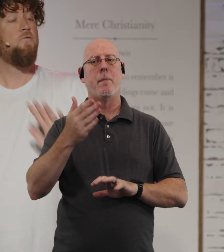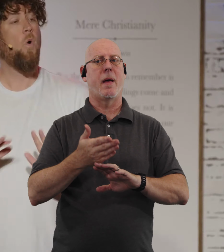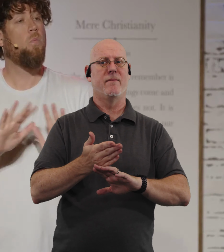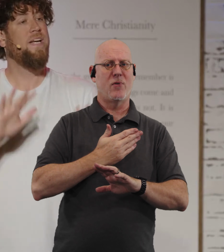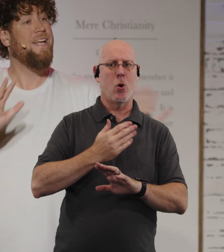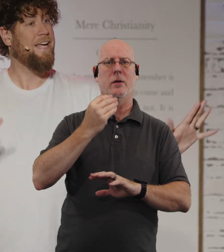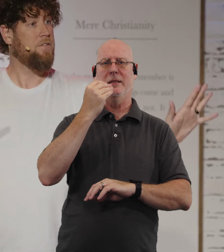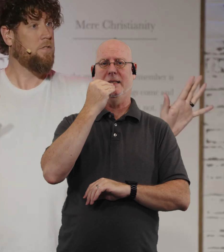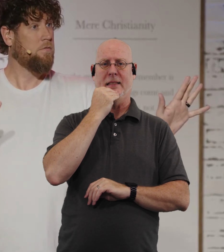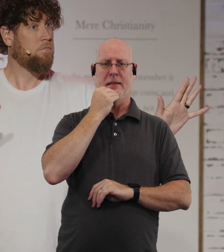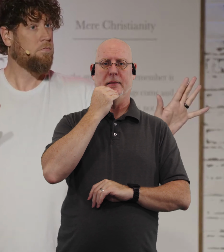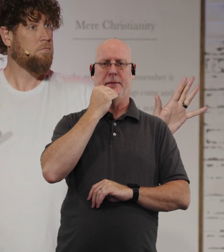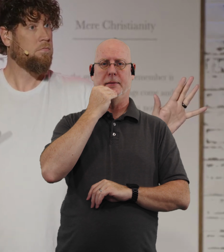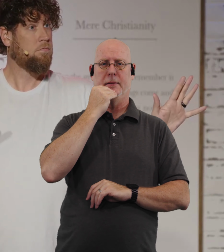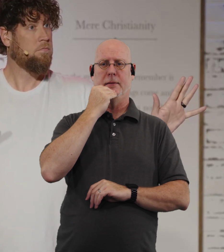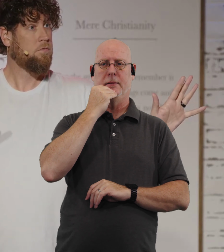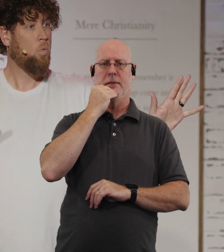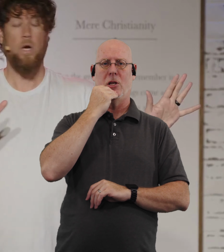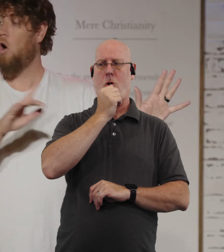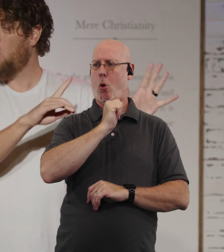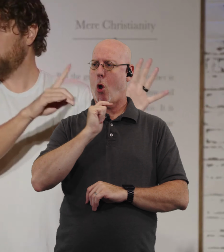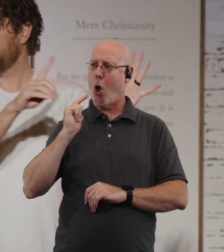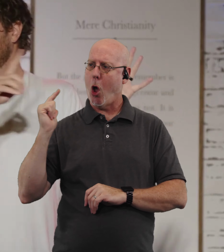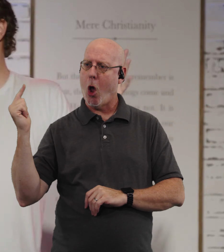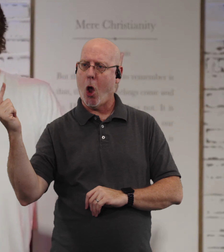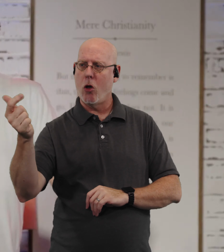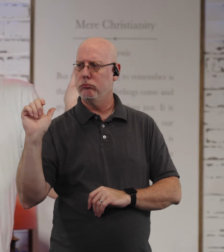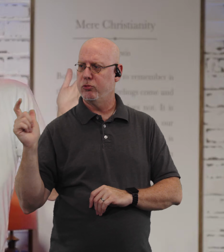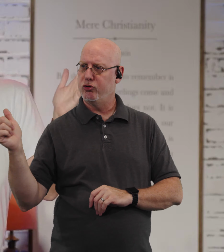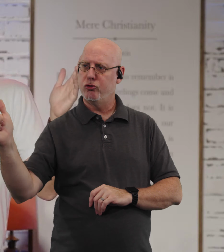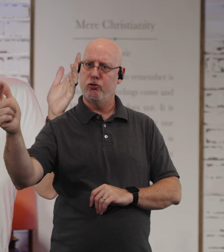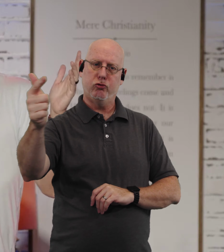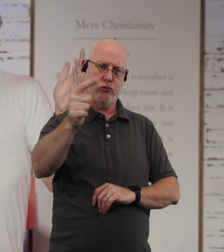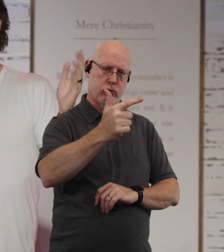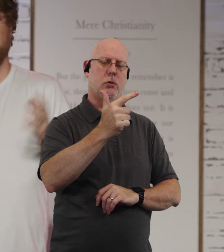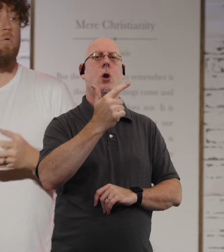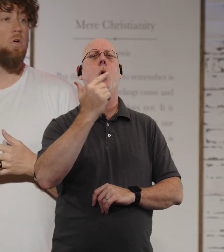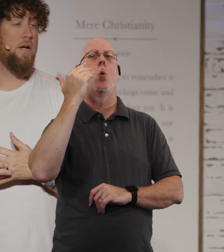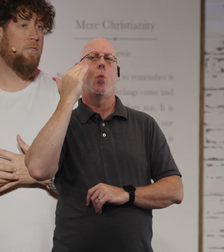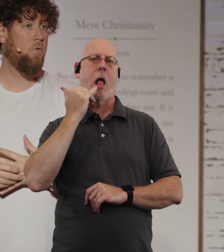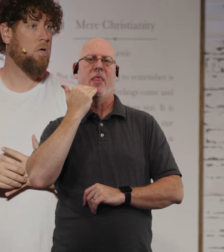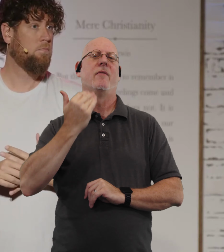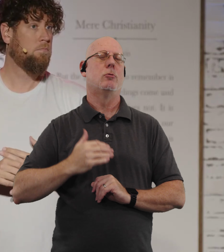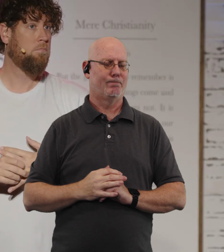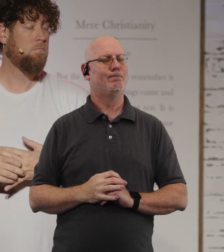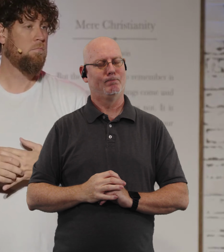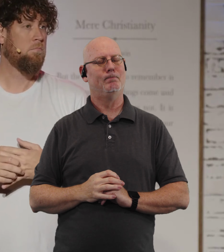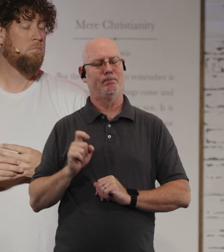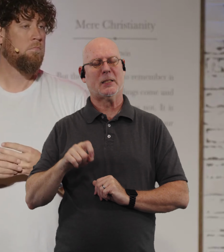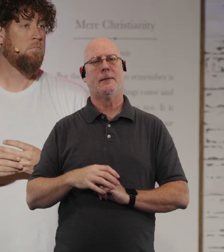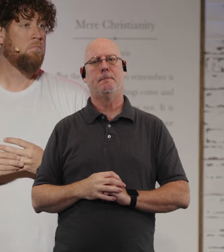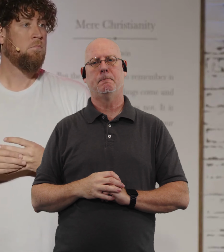right, now before we can eat, we all need to go around and say what we're grateful for.